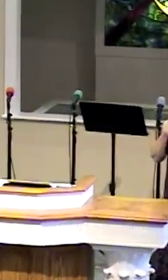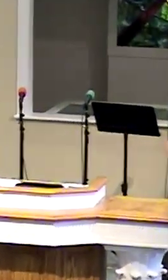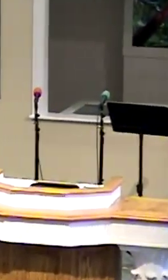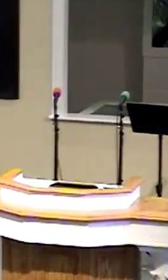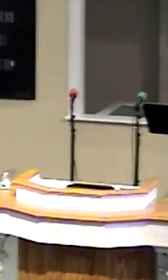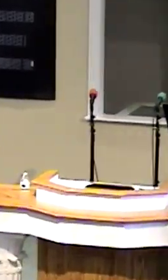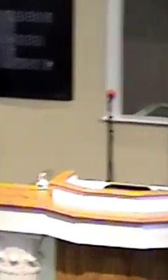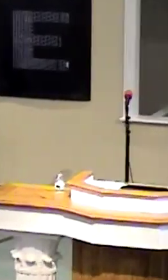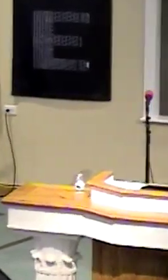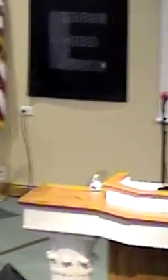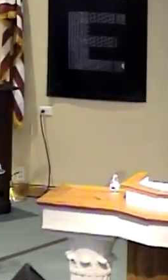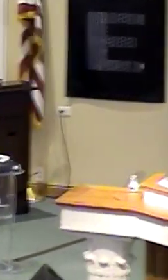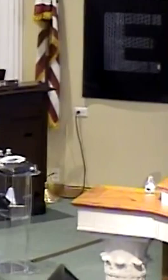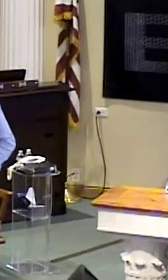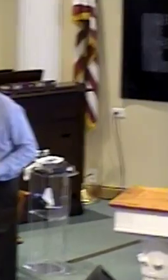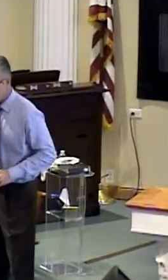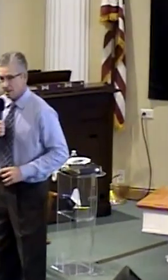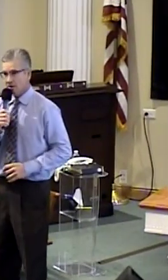He just said,